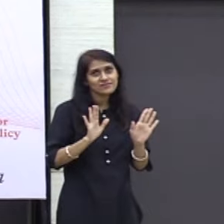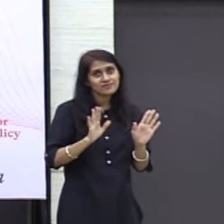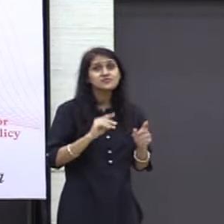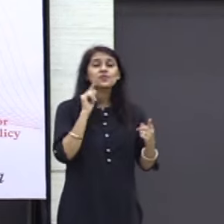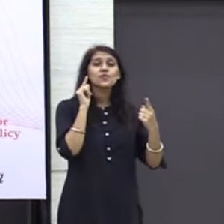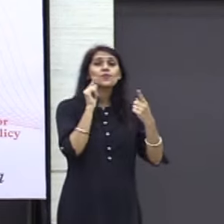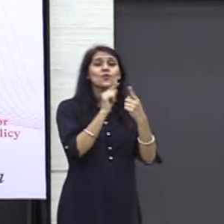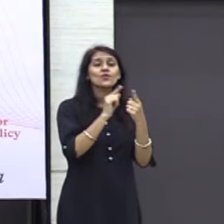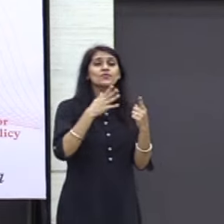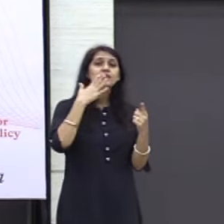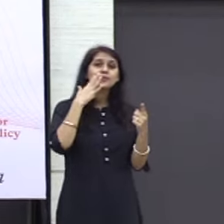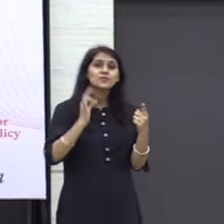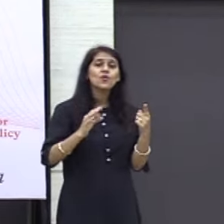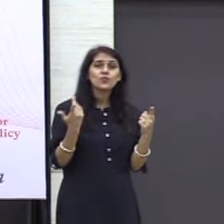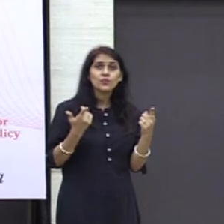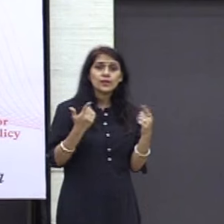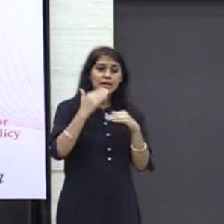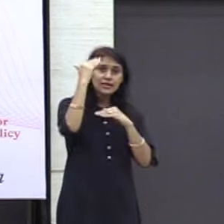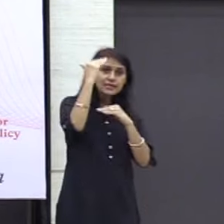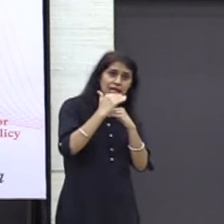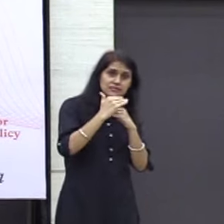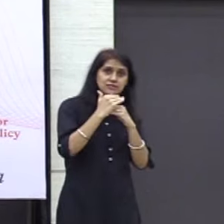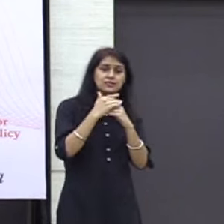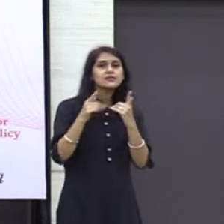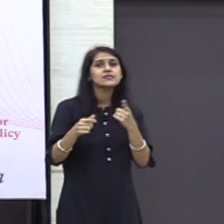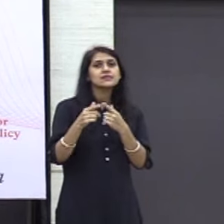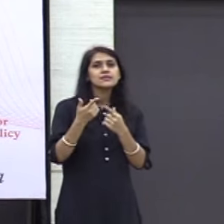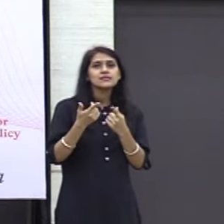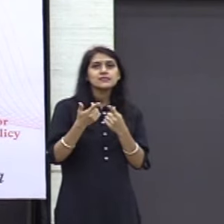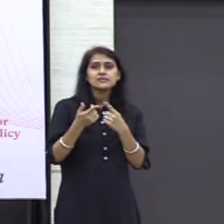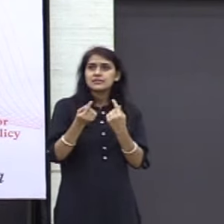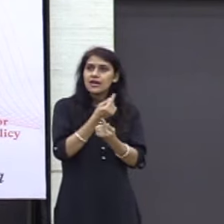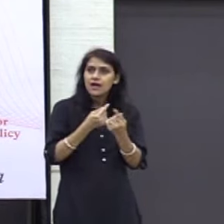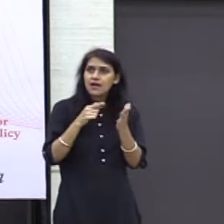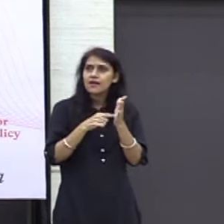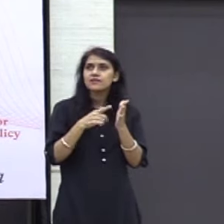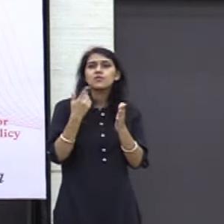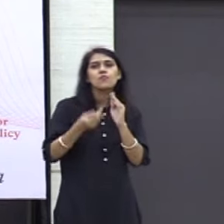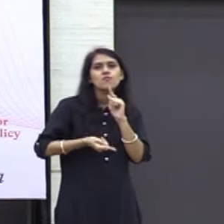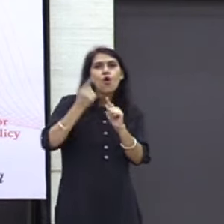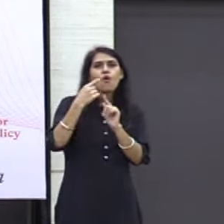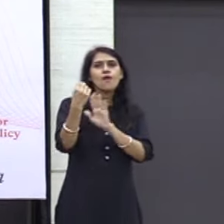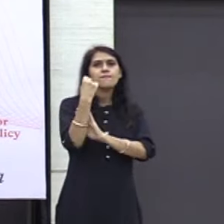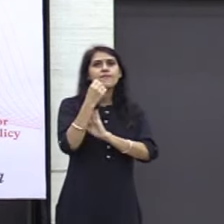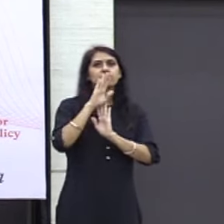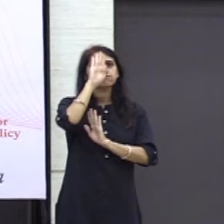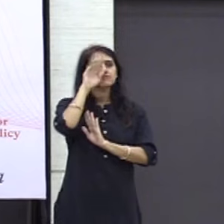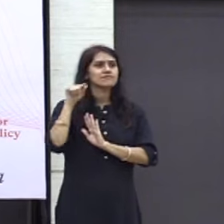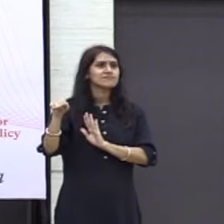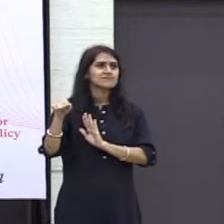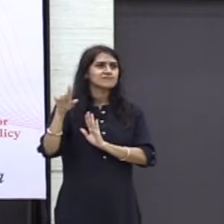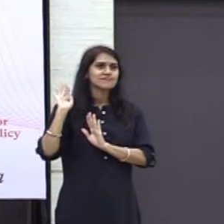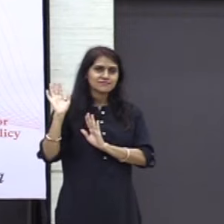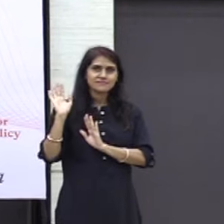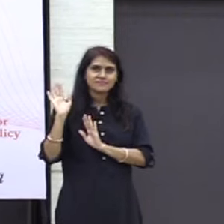point is, the less discretion you have in the law, the more there will be rule of law. Right? So